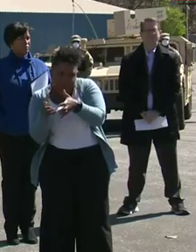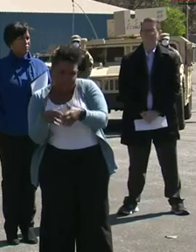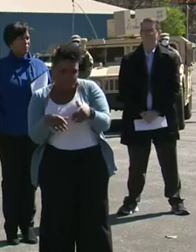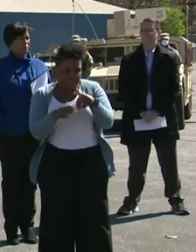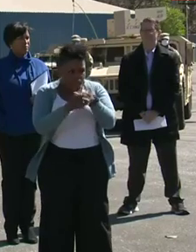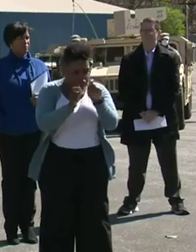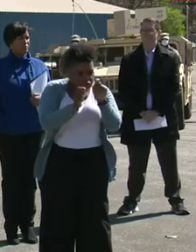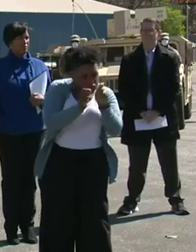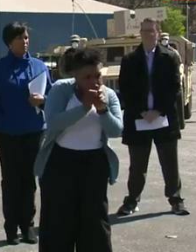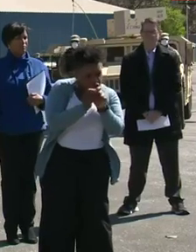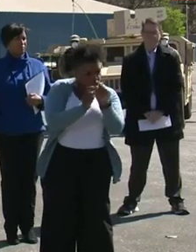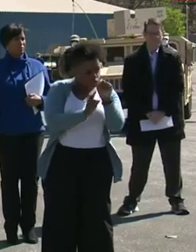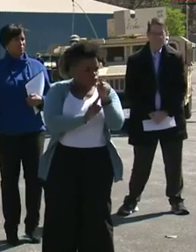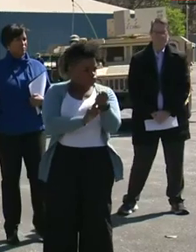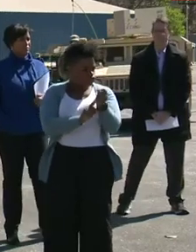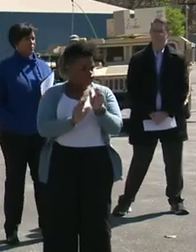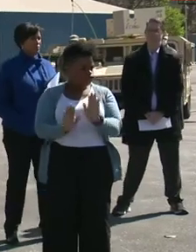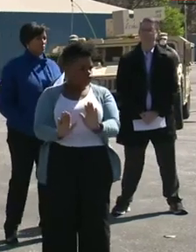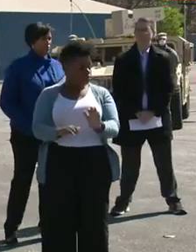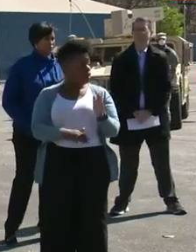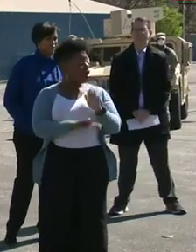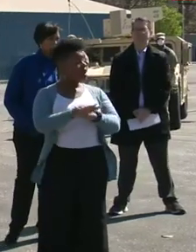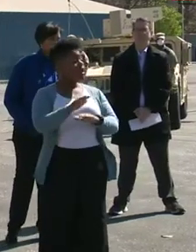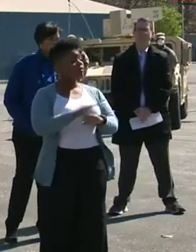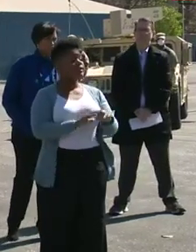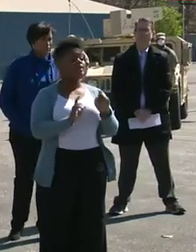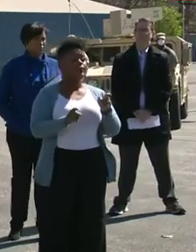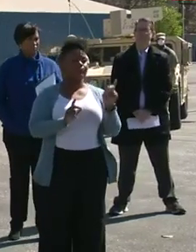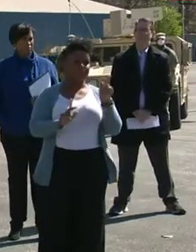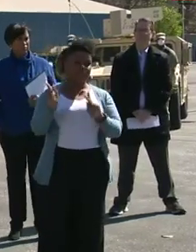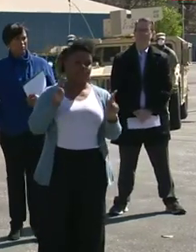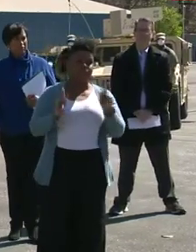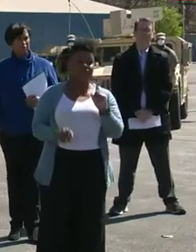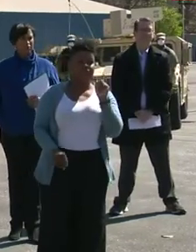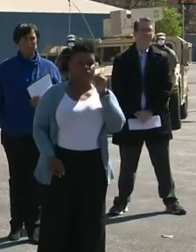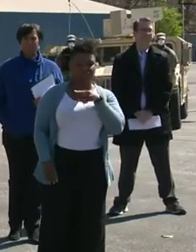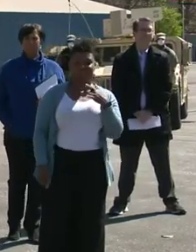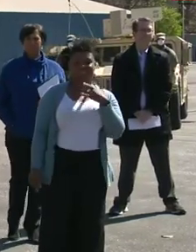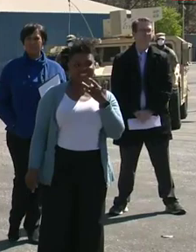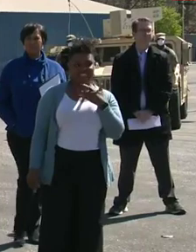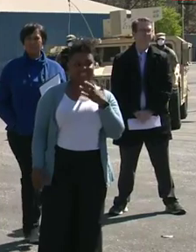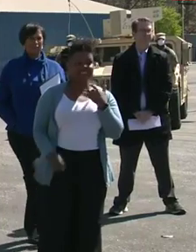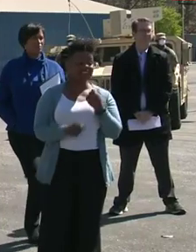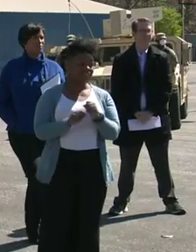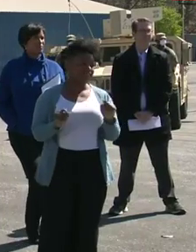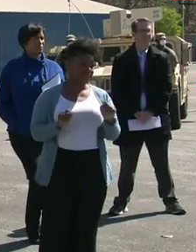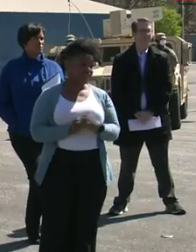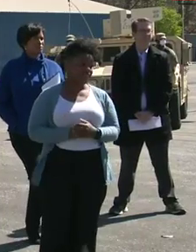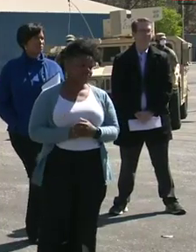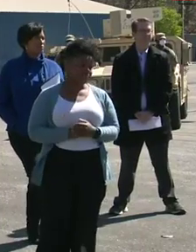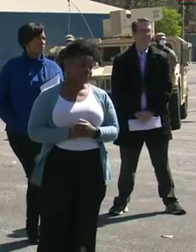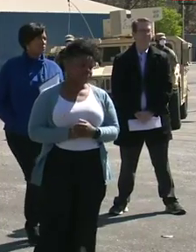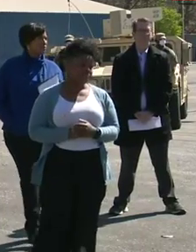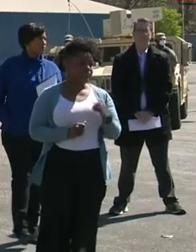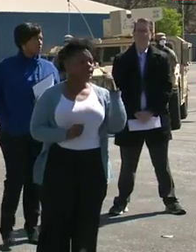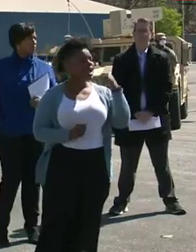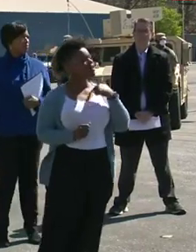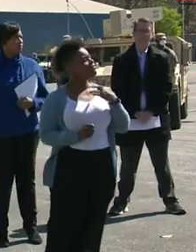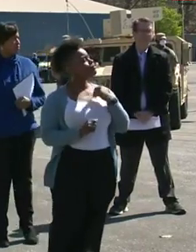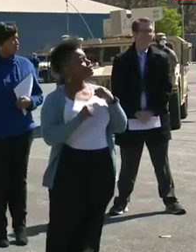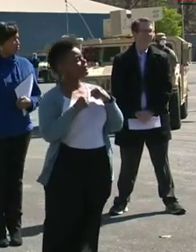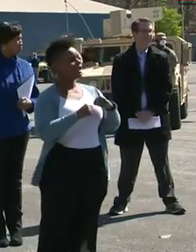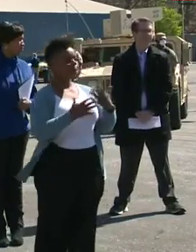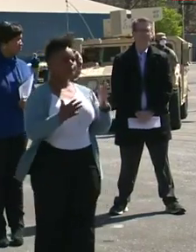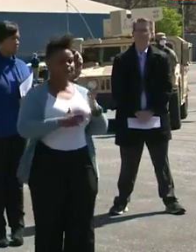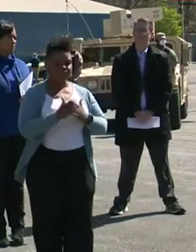gloves give people, again, a false sense of security, and people wear gloves as if it is an ultimate sense of protection for them, and then they touch their